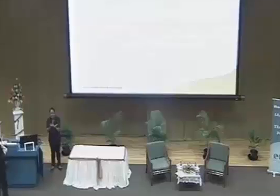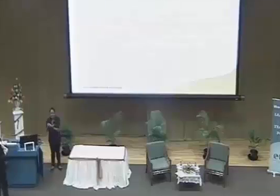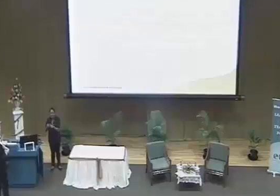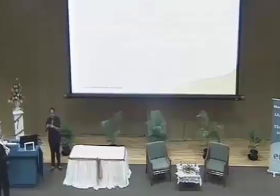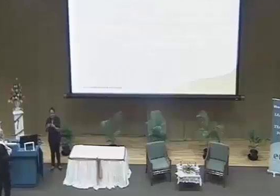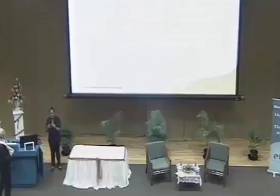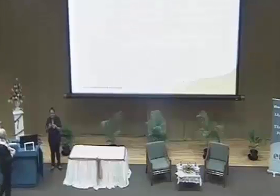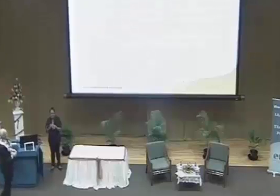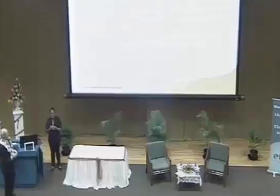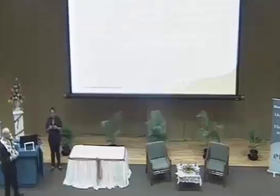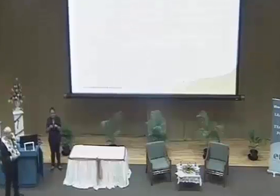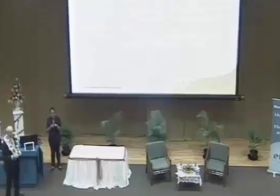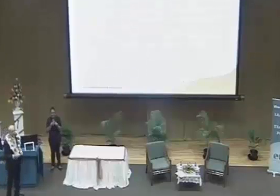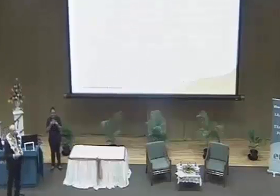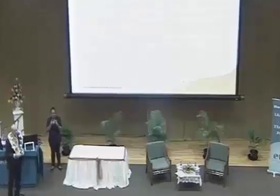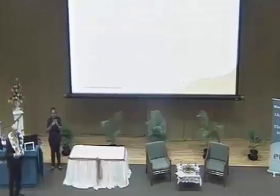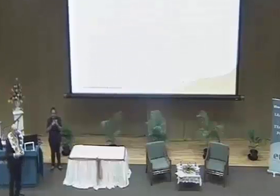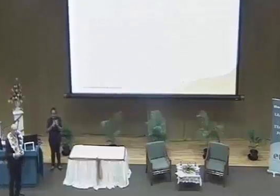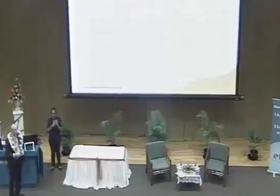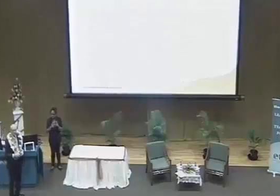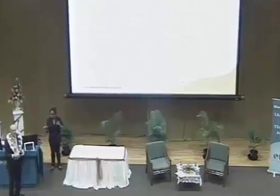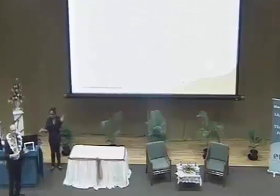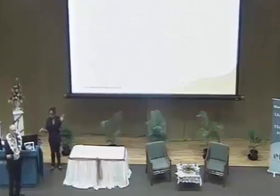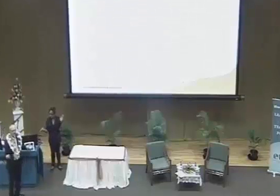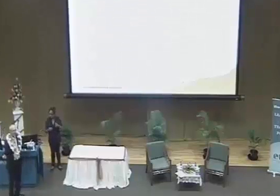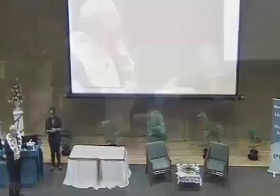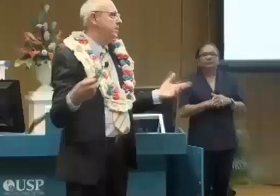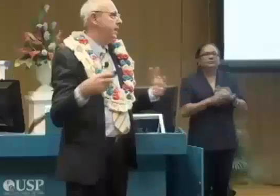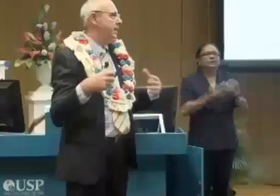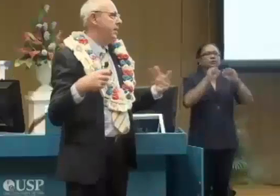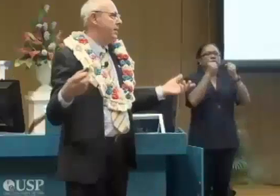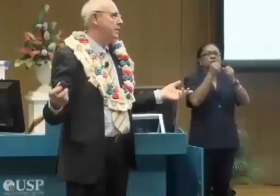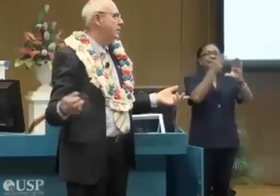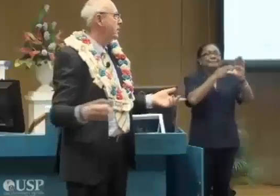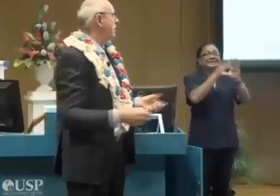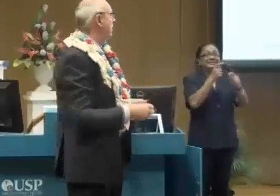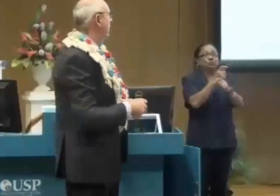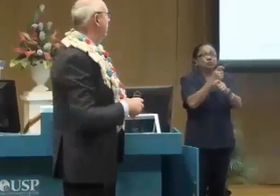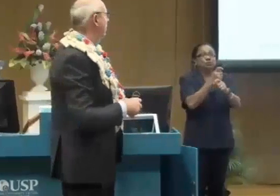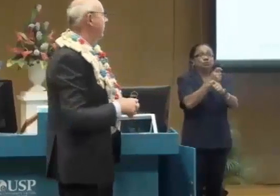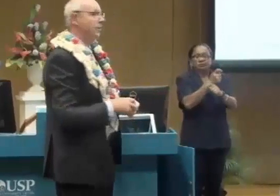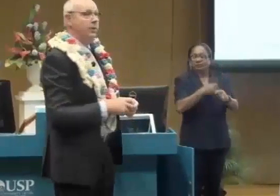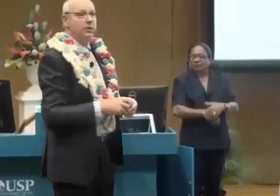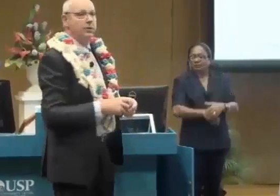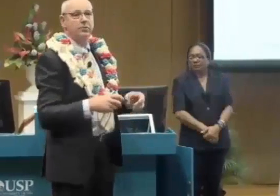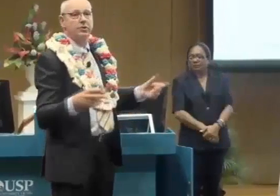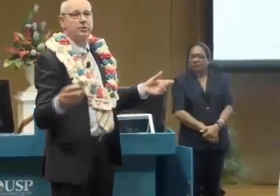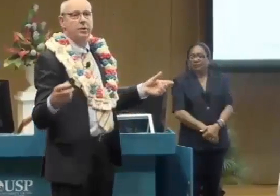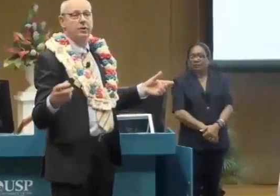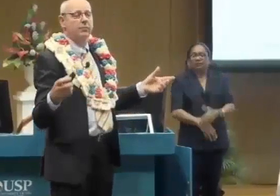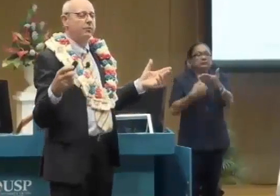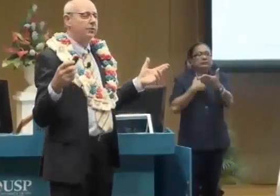So, selected social media tools. So, me as an academic, I'm going to